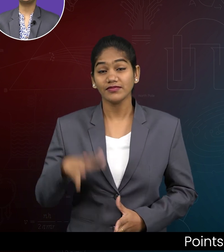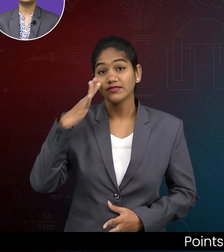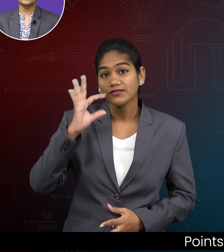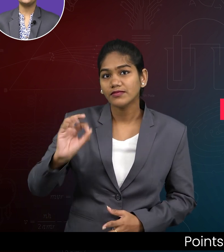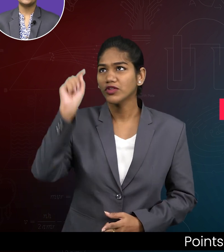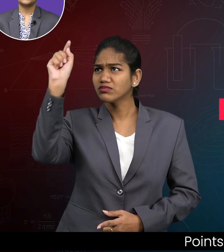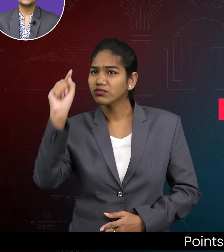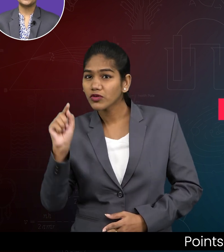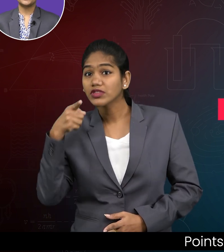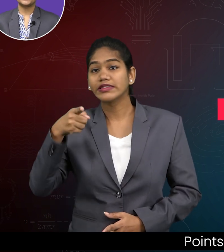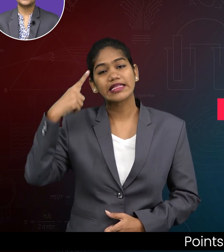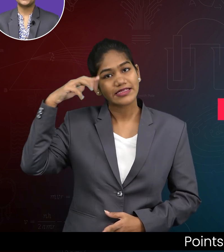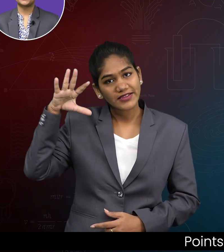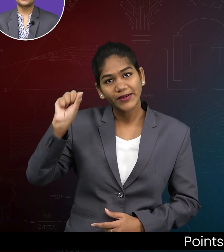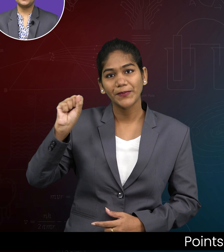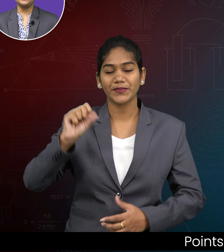Points to remember.